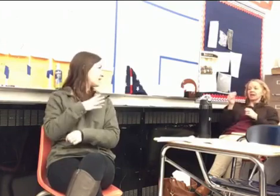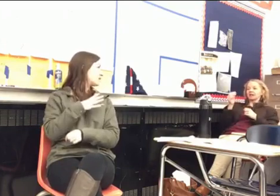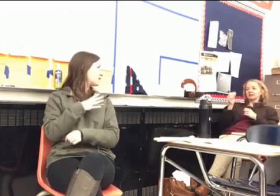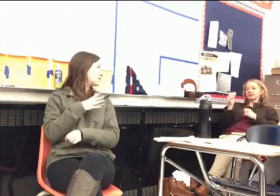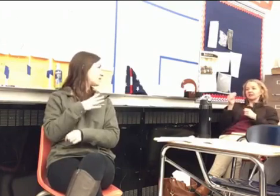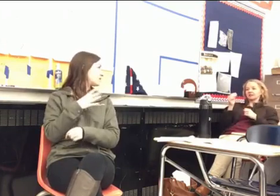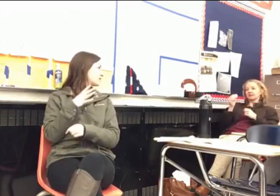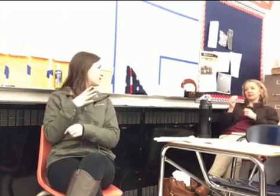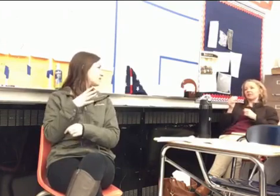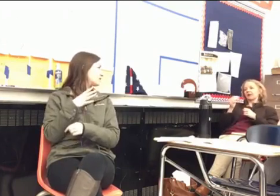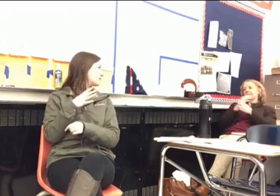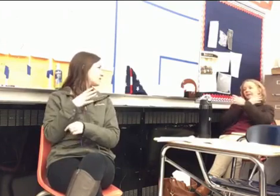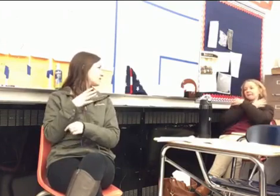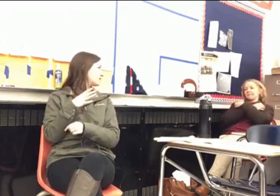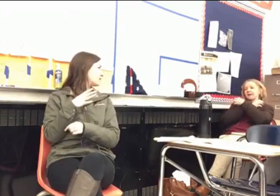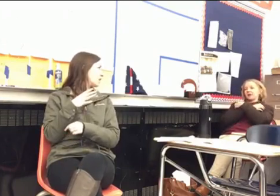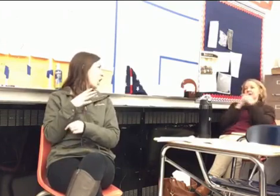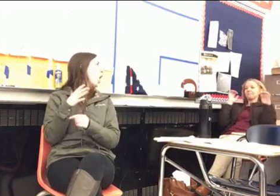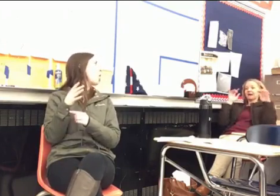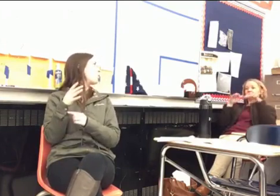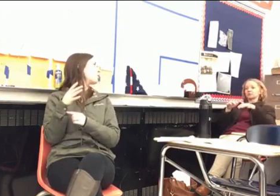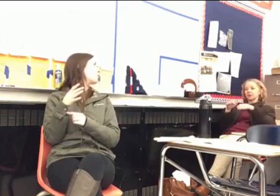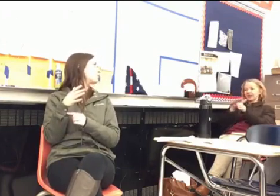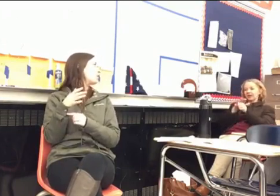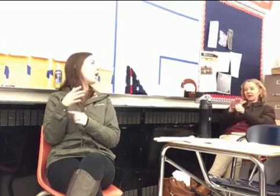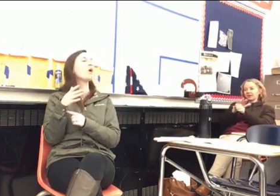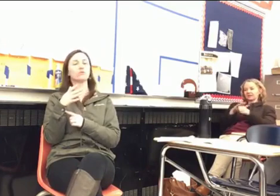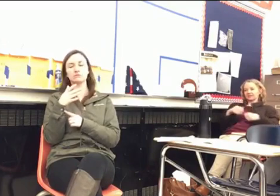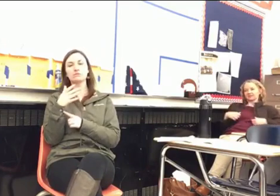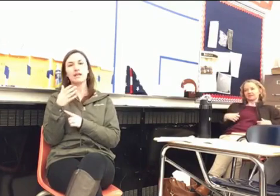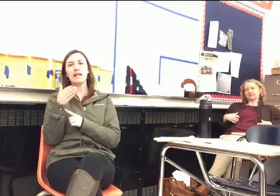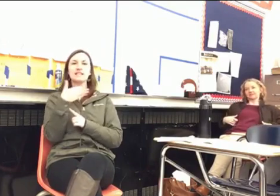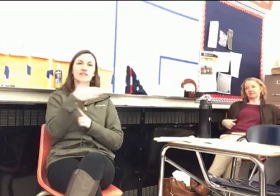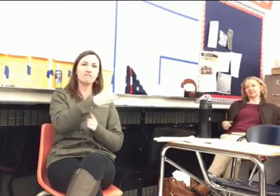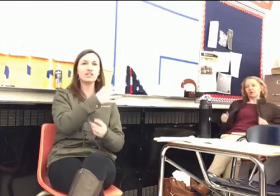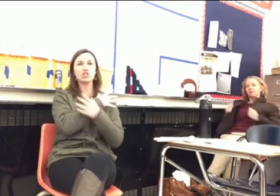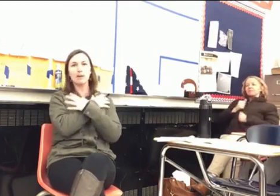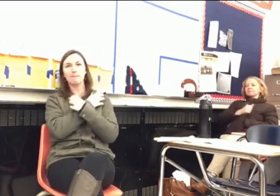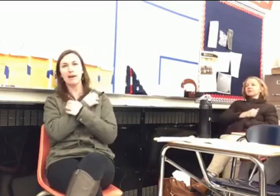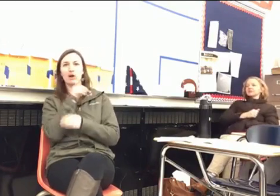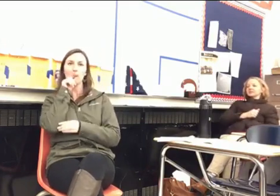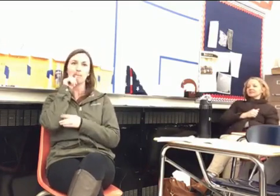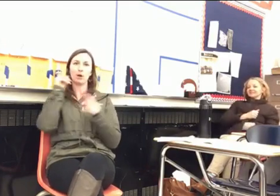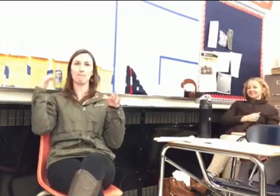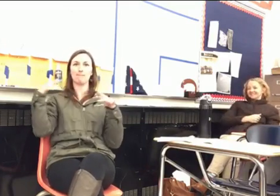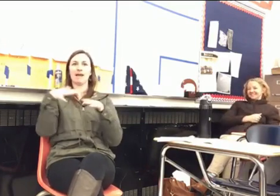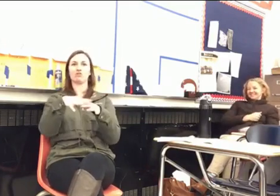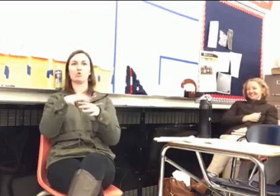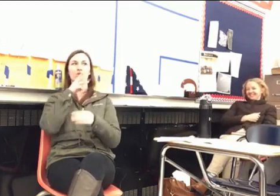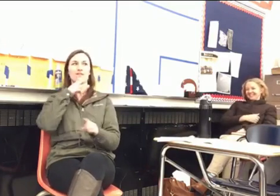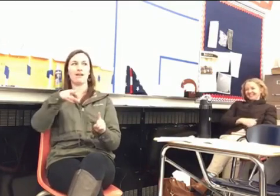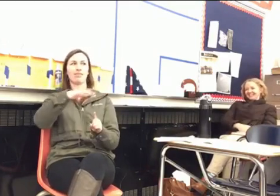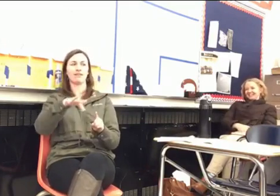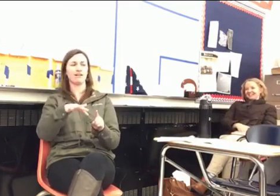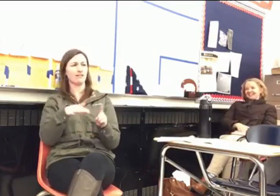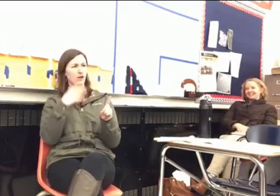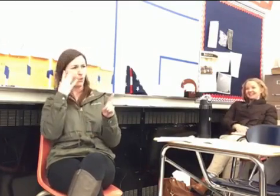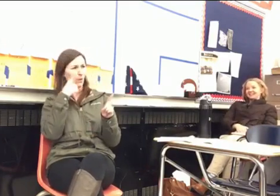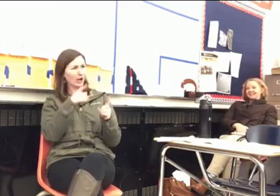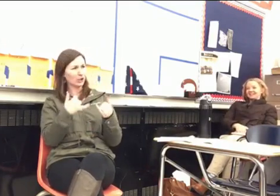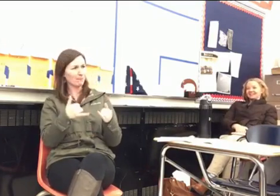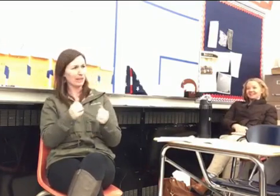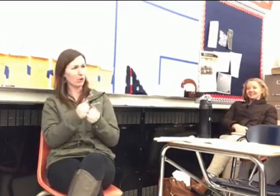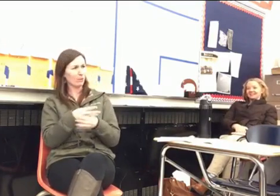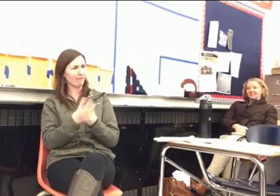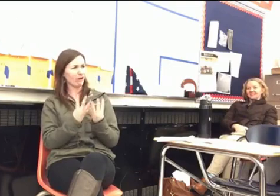Migratory Area. So basically what happens is this is where birds can land when they're going north and south. Hey, if you're going to shuffle cards. Hey,